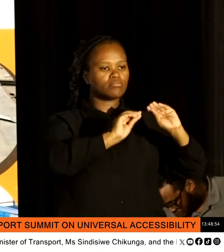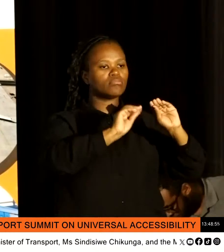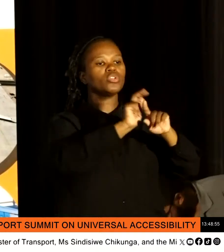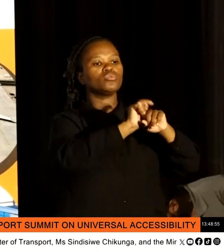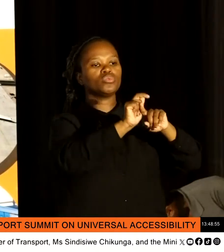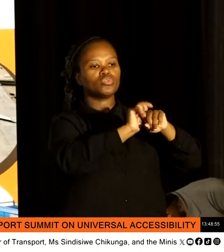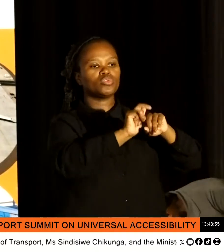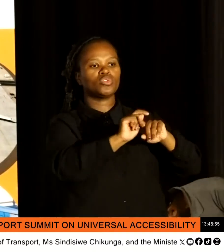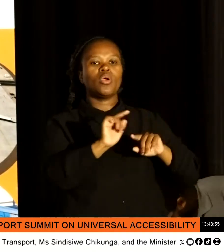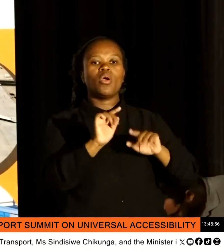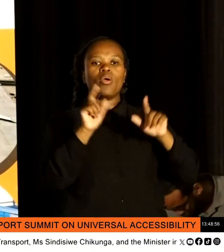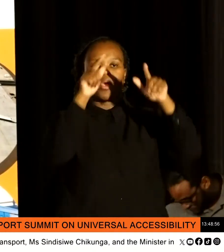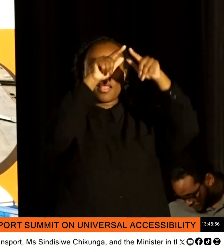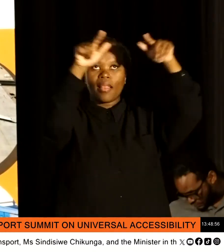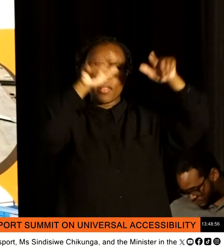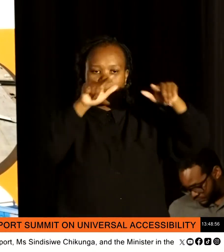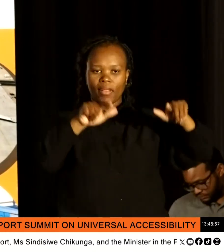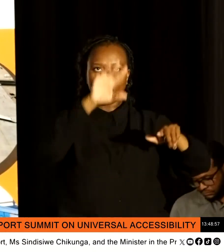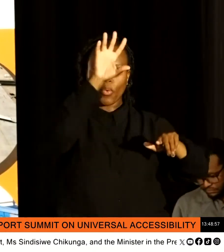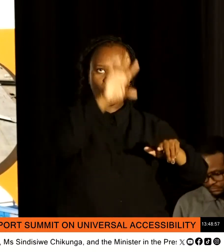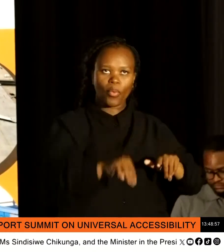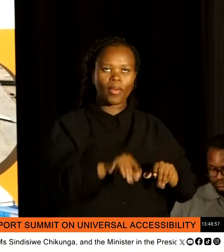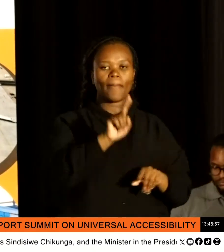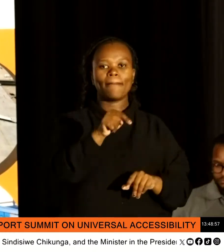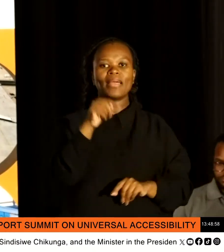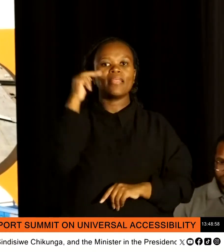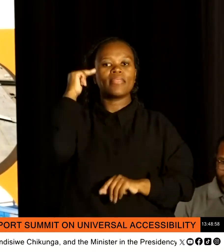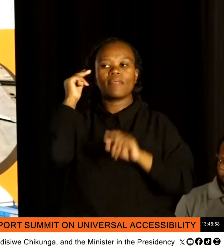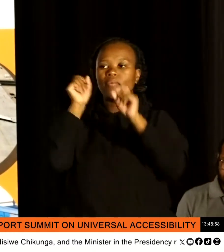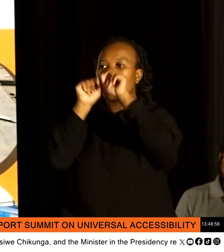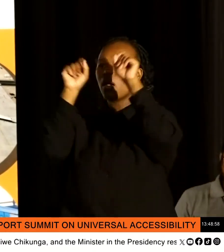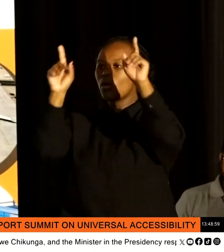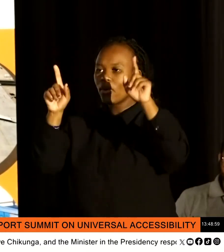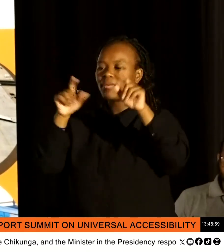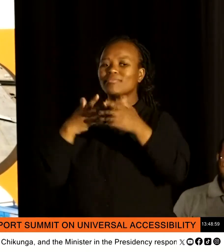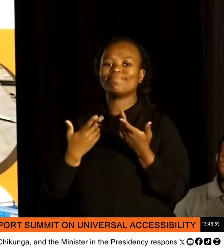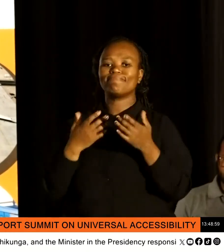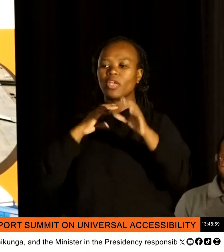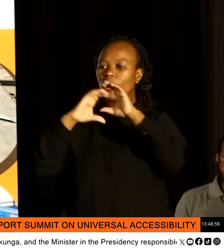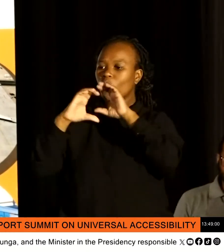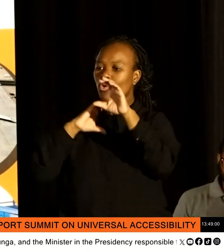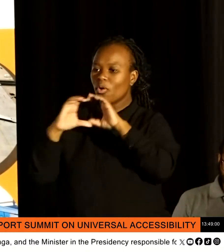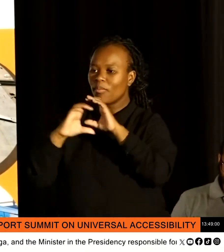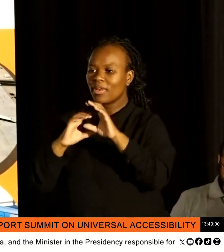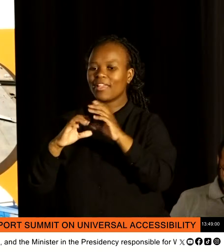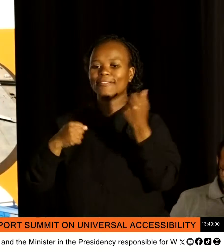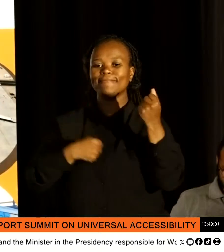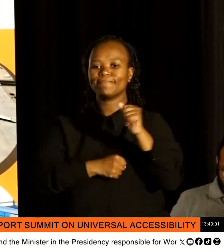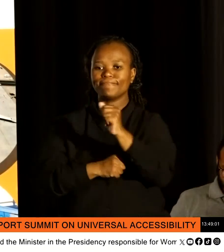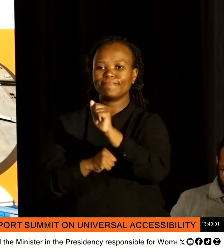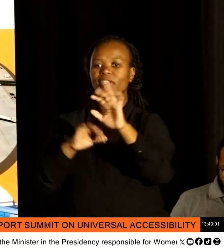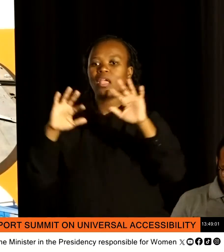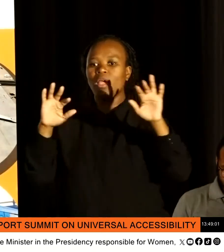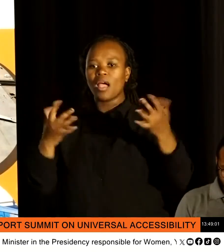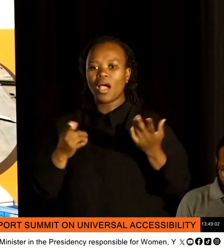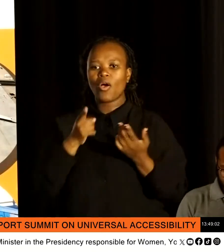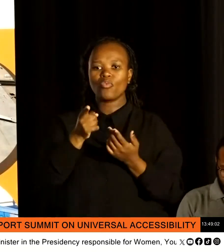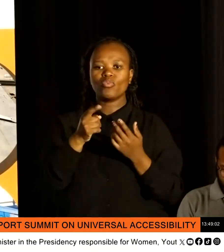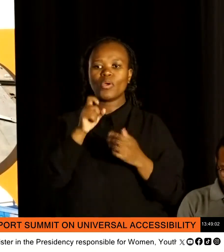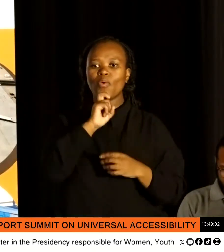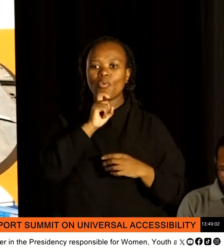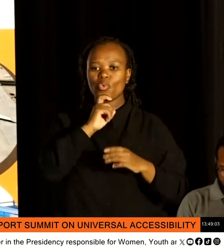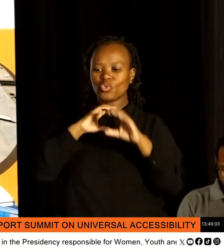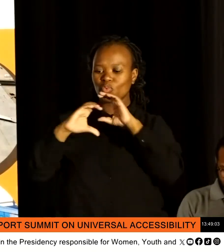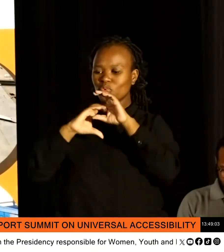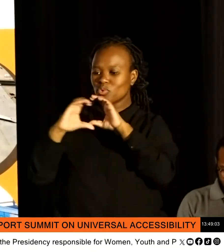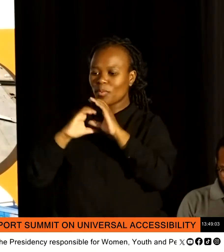at all levels, focusing on deaf awareness, communication strategies, and the use of assistive technologies. In